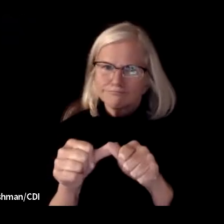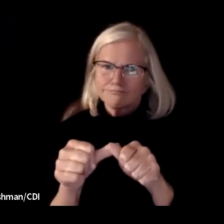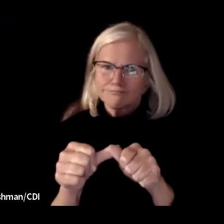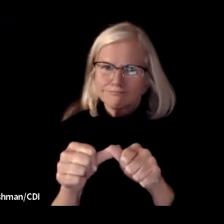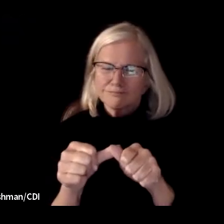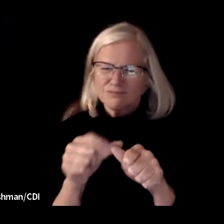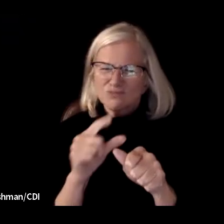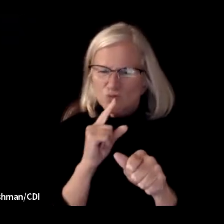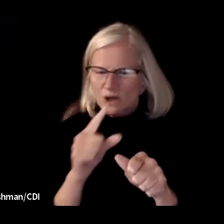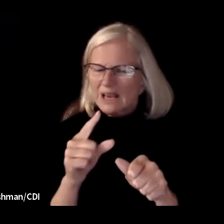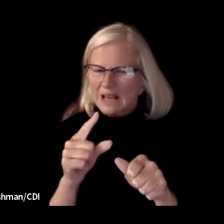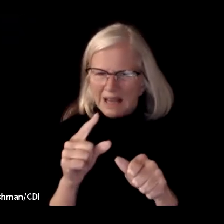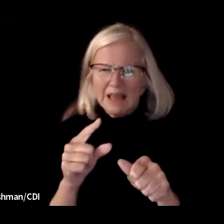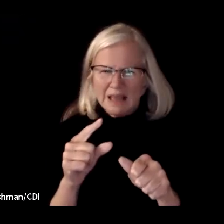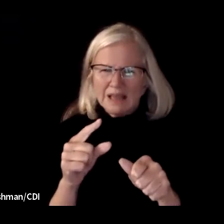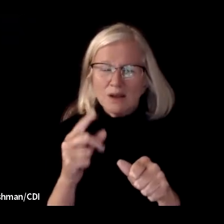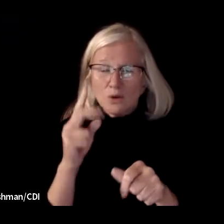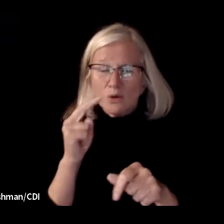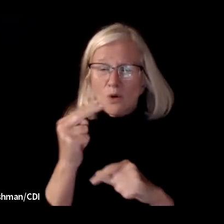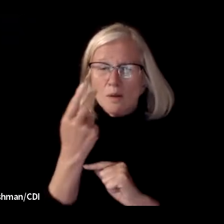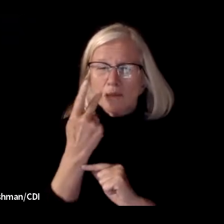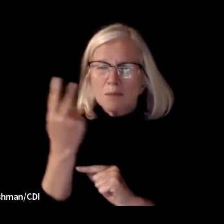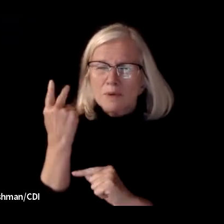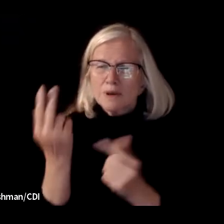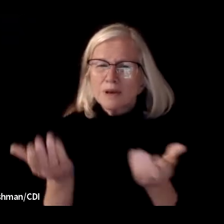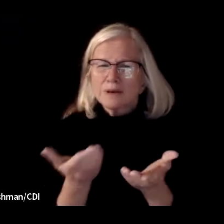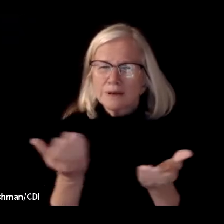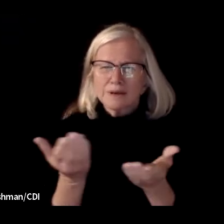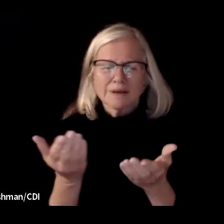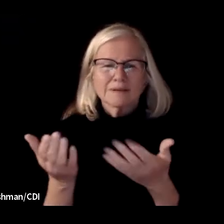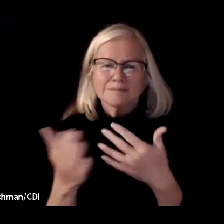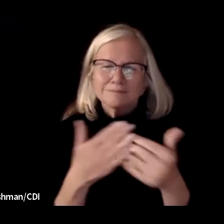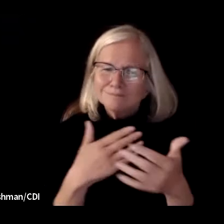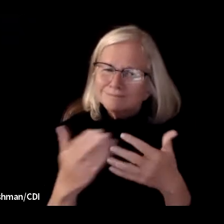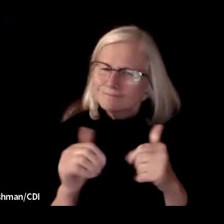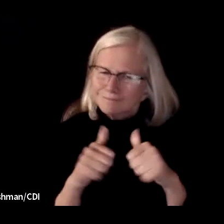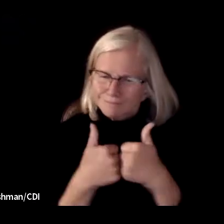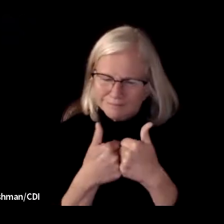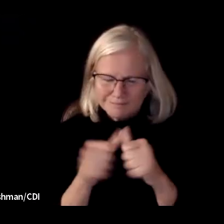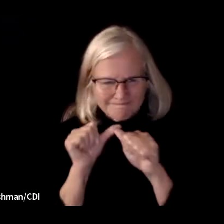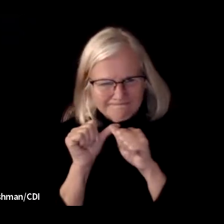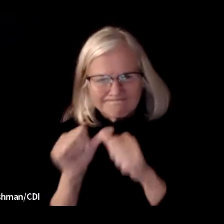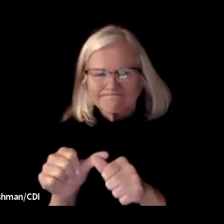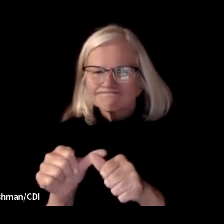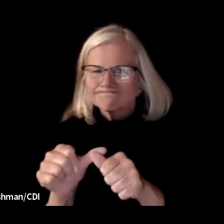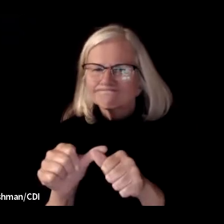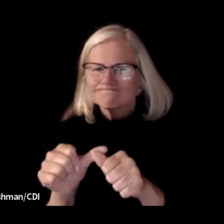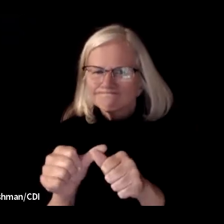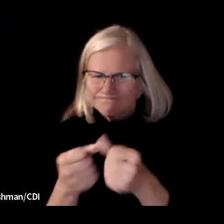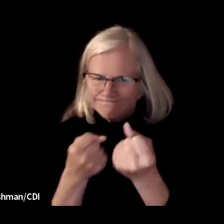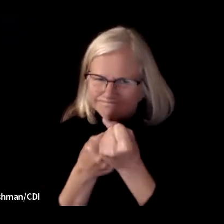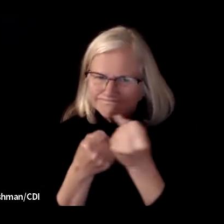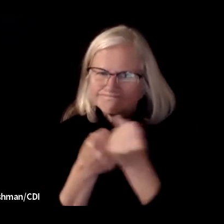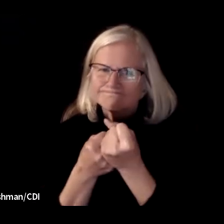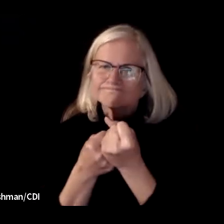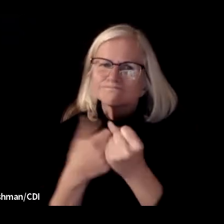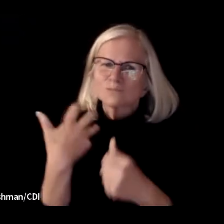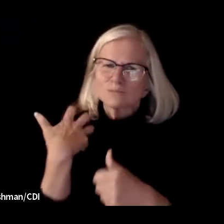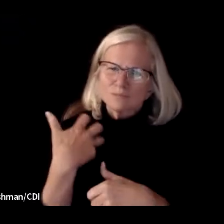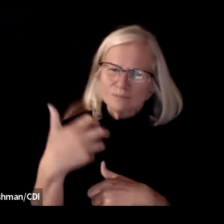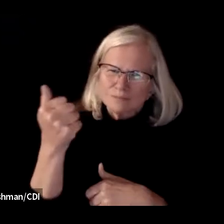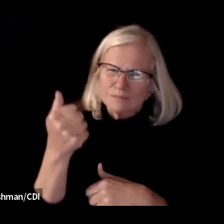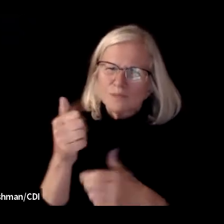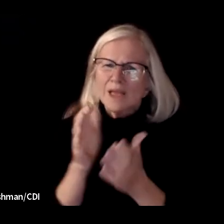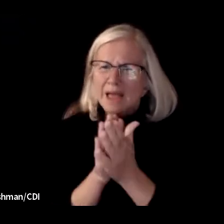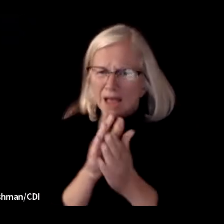here for our community despite these challenges, but we continue to echo the Commissioner and ask our communities to take action. You can help